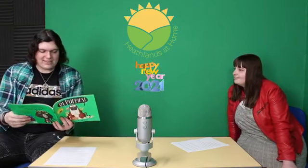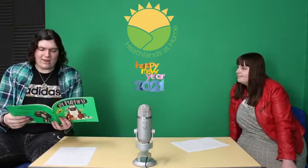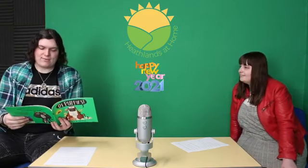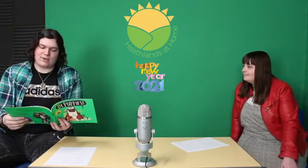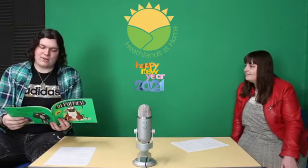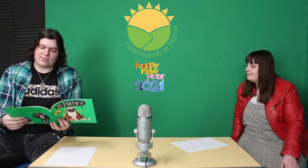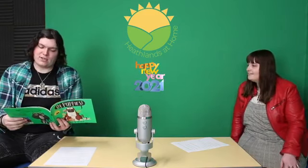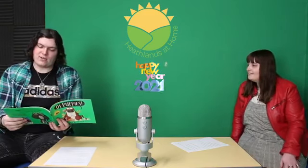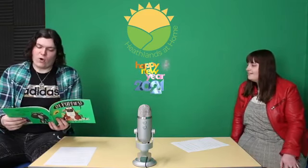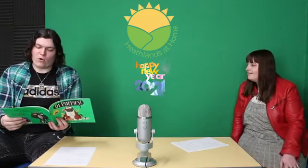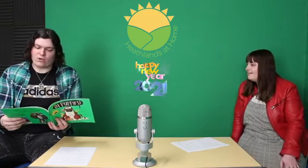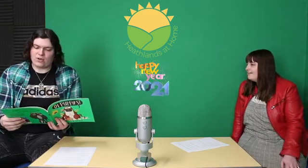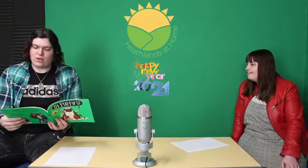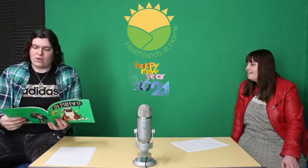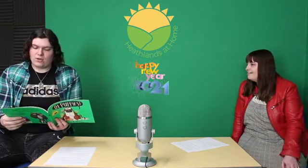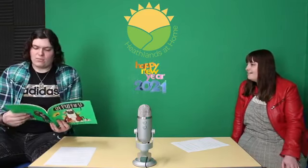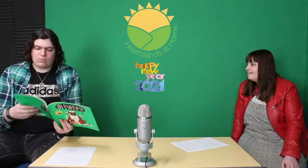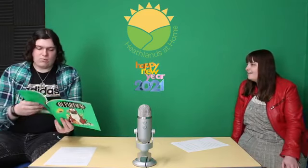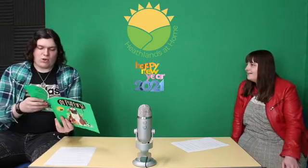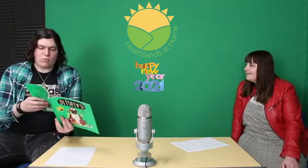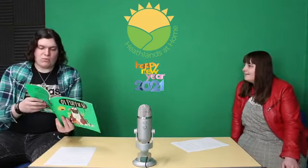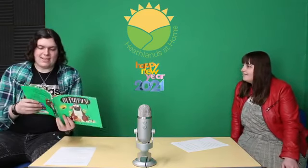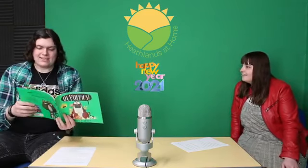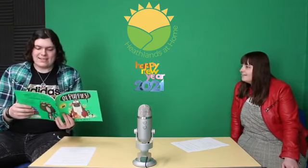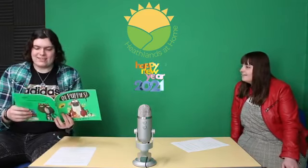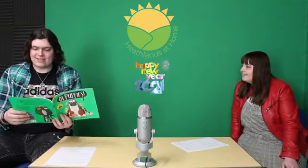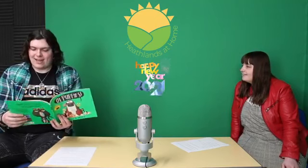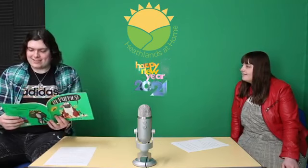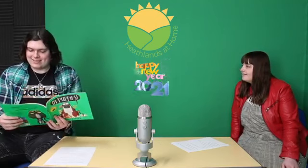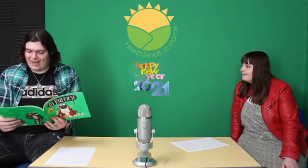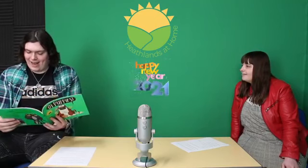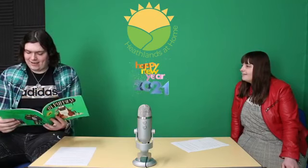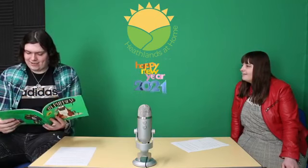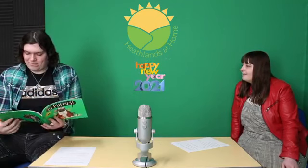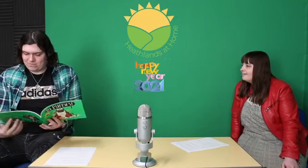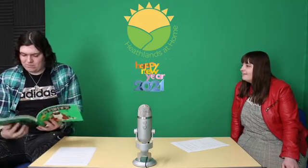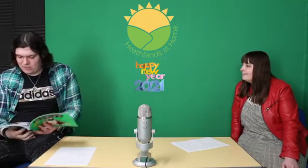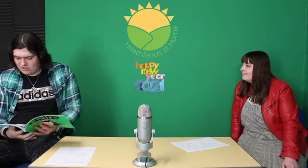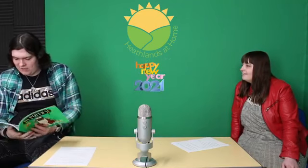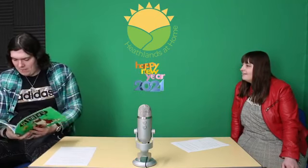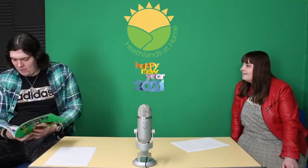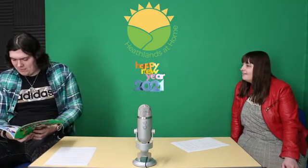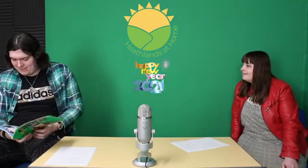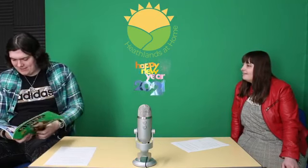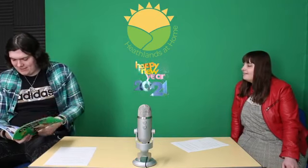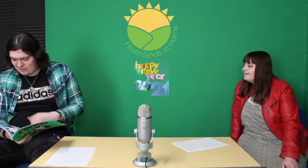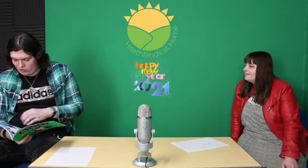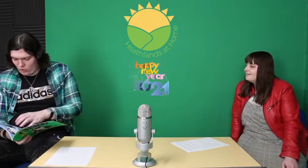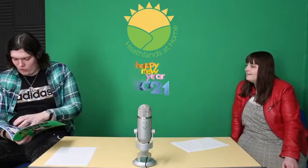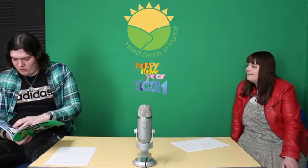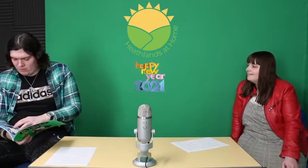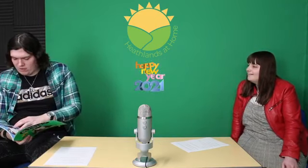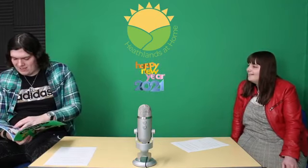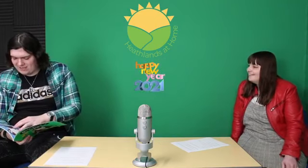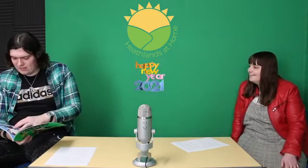either, said the dog. Why won't they sit? Asked the cat. Because they're puppies, said the dog. Puppies are far